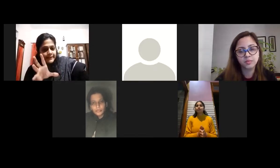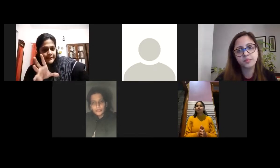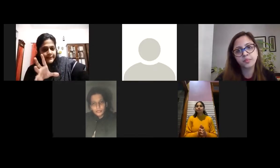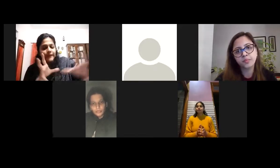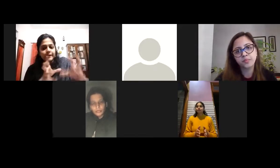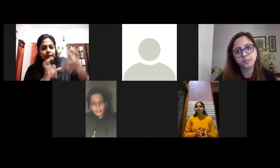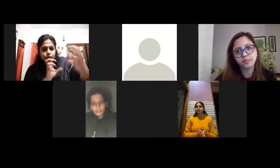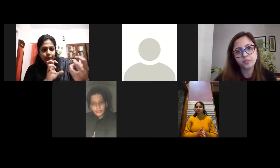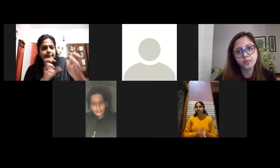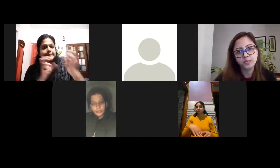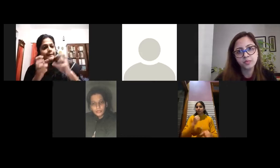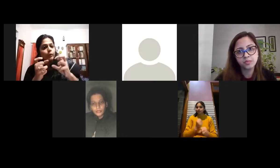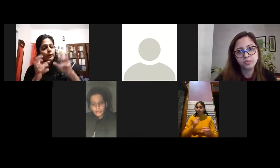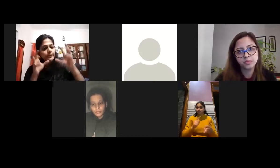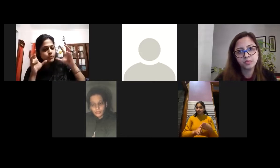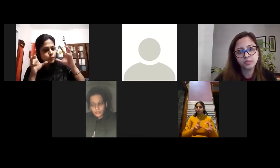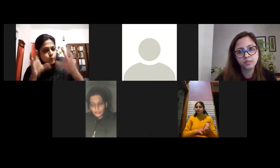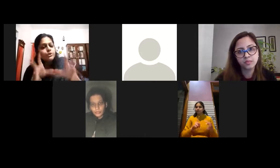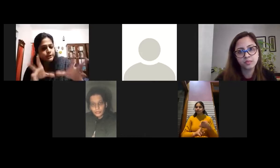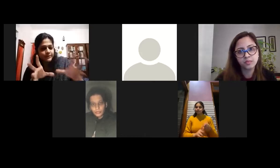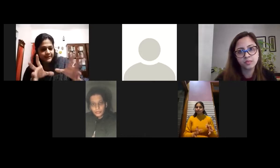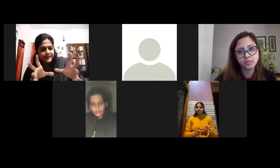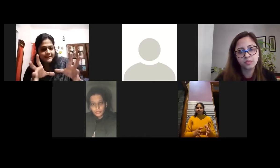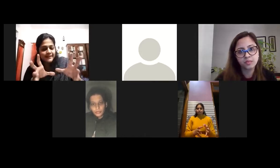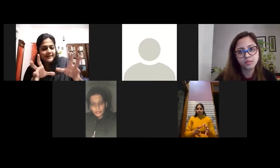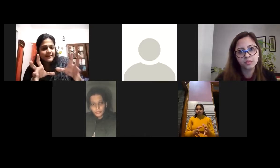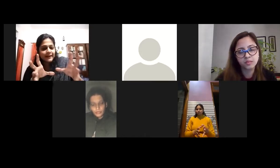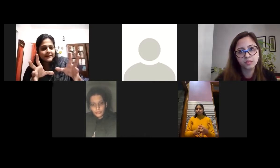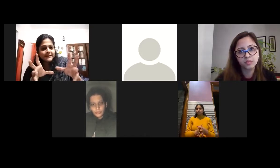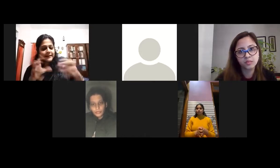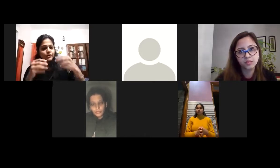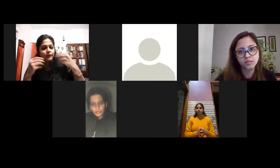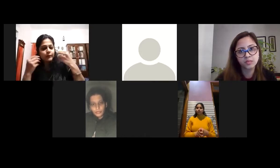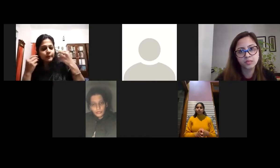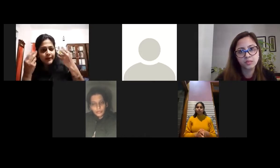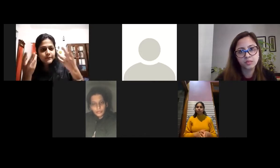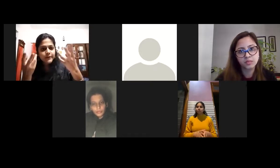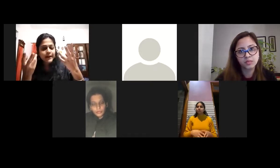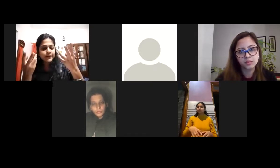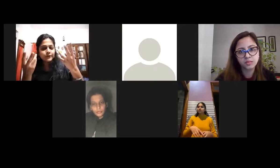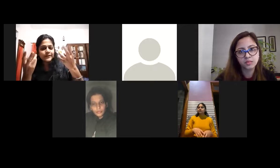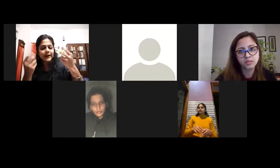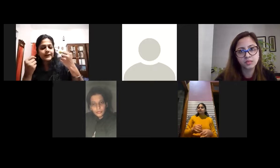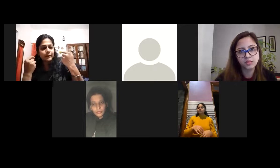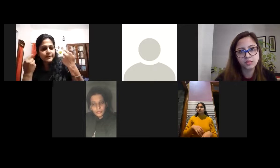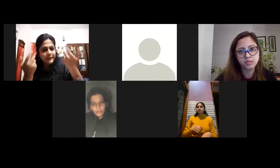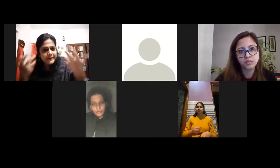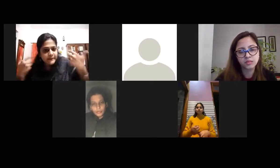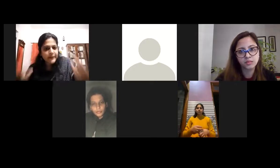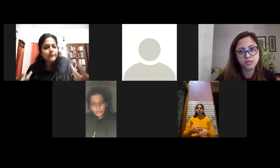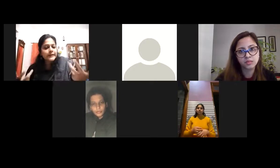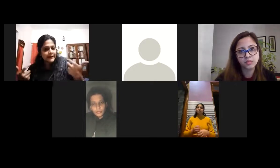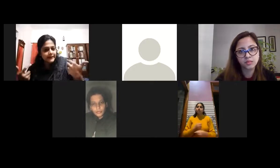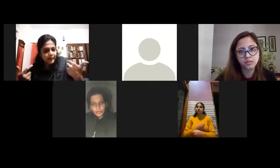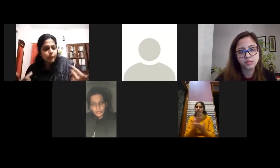Eyre as a text, the fact that visuality and embodiment are so crucial to this text, right? In the sense of how it plays with the idea of sight, how it's